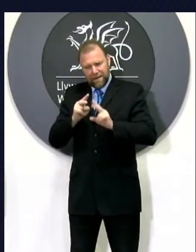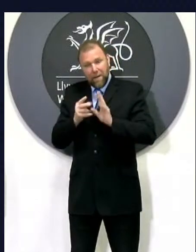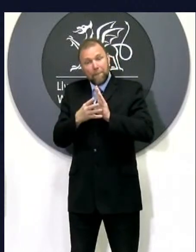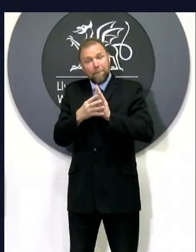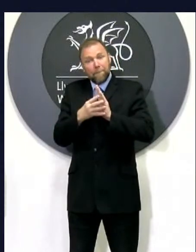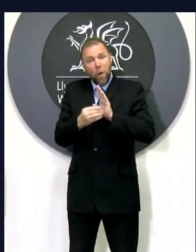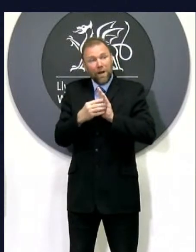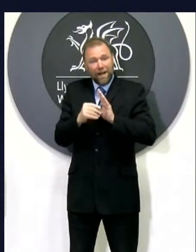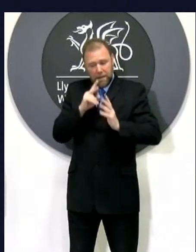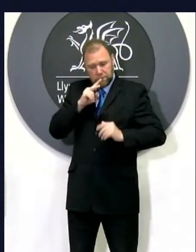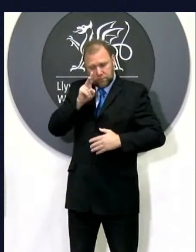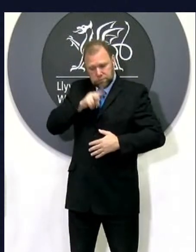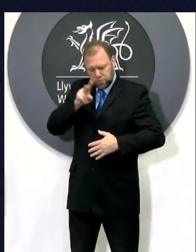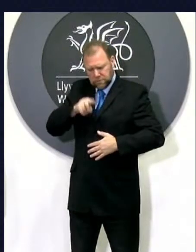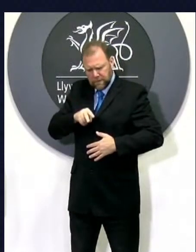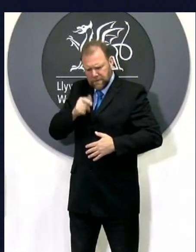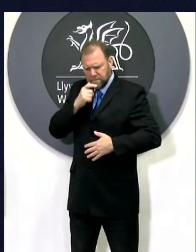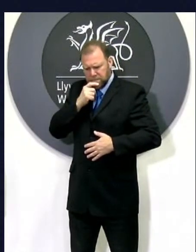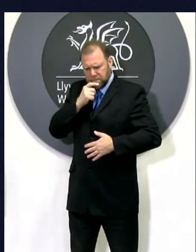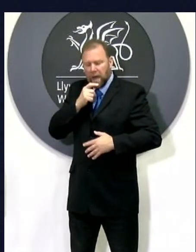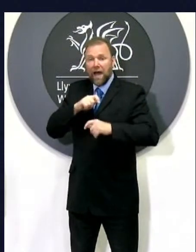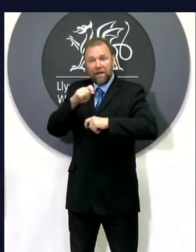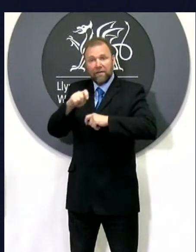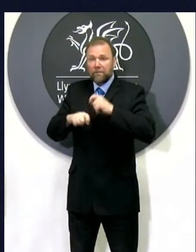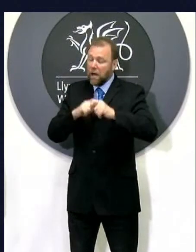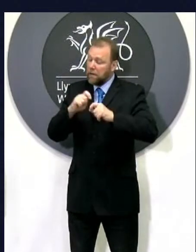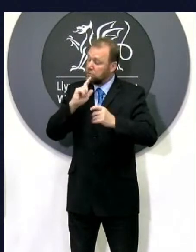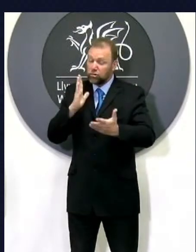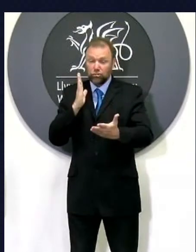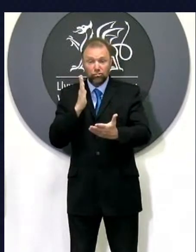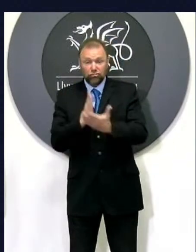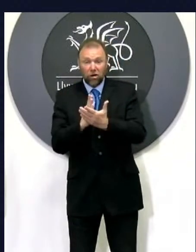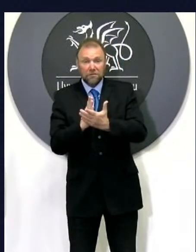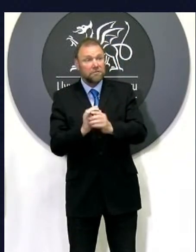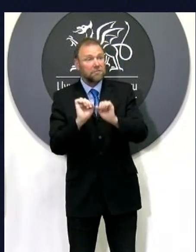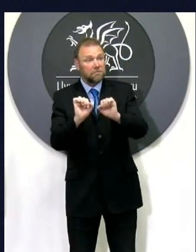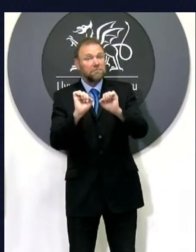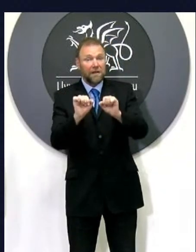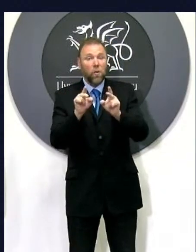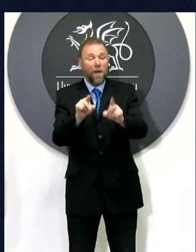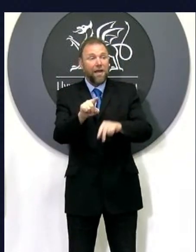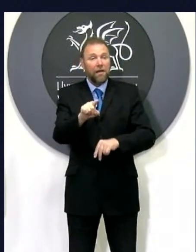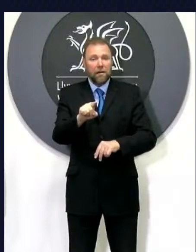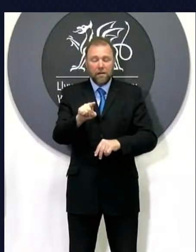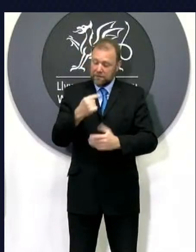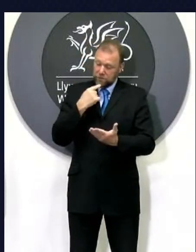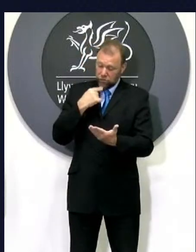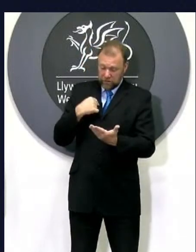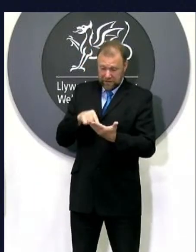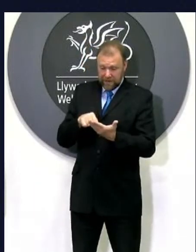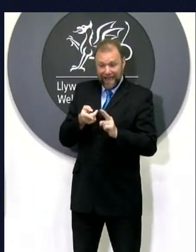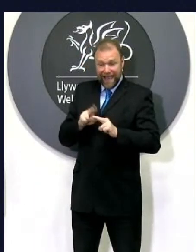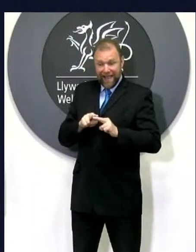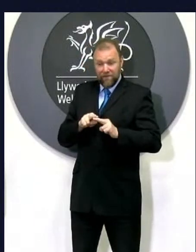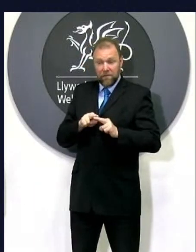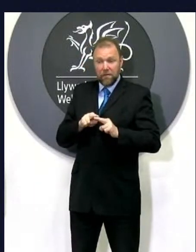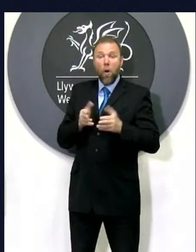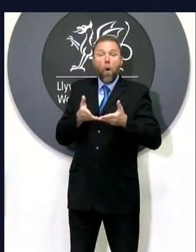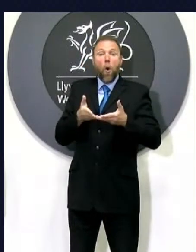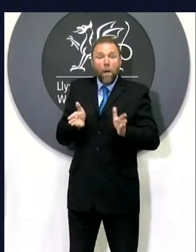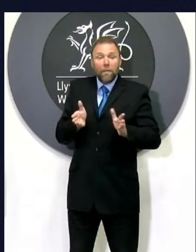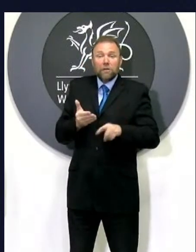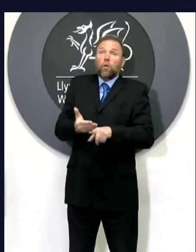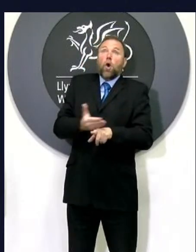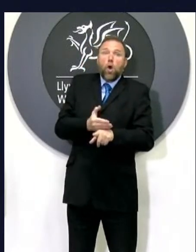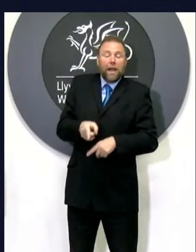the last year to really kind of trust the modelling. And the modelling does suggest that if we unlock things too quickly, if we